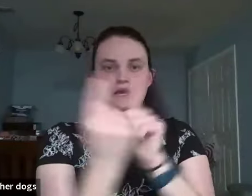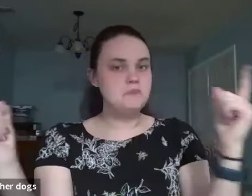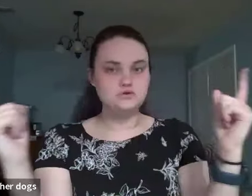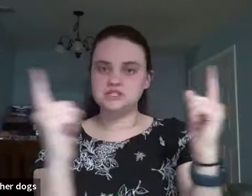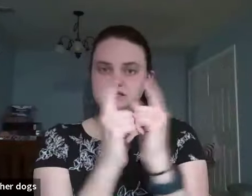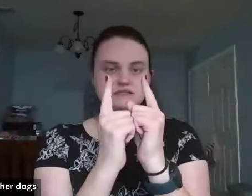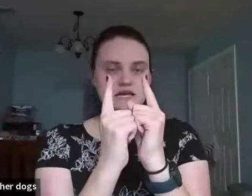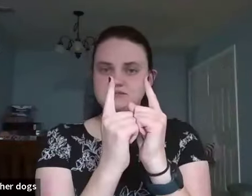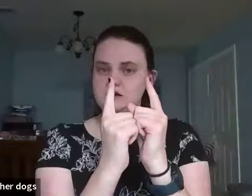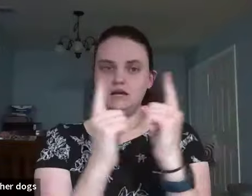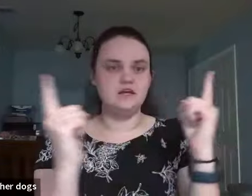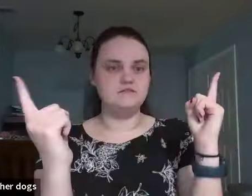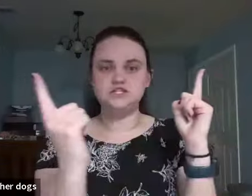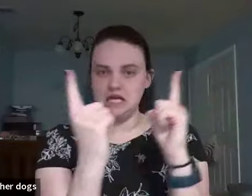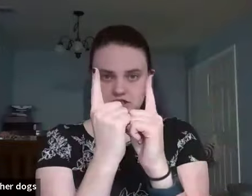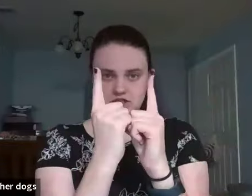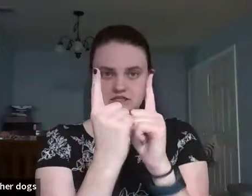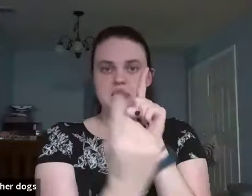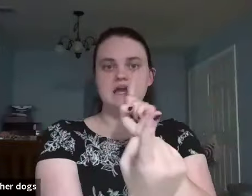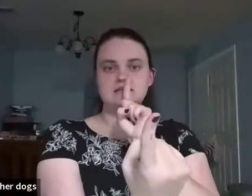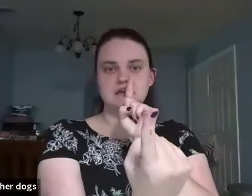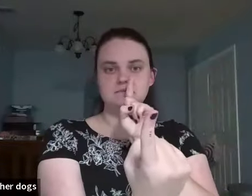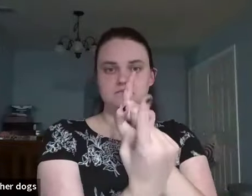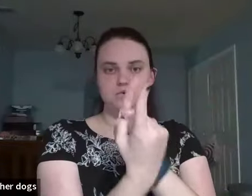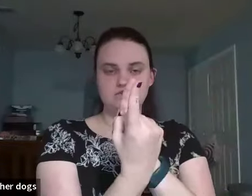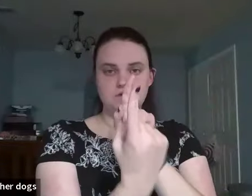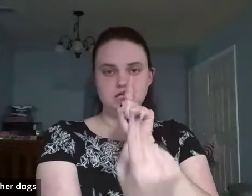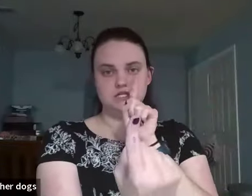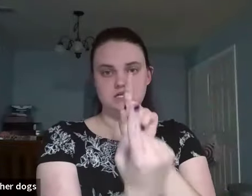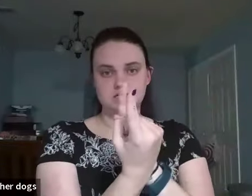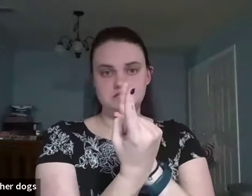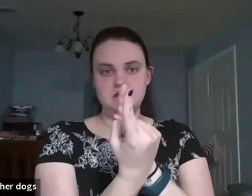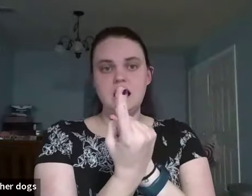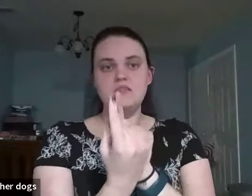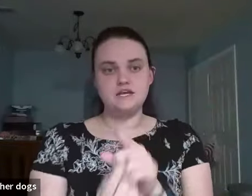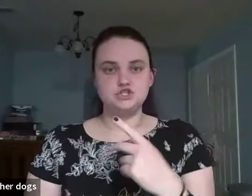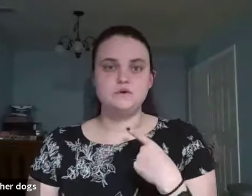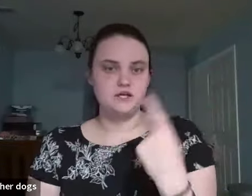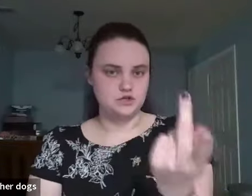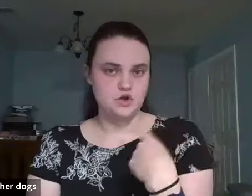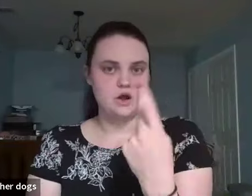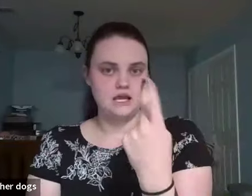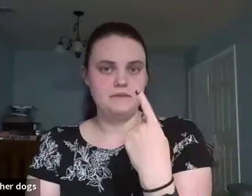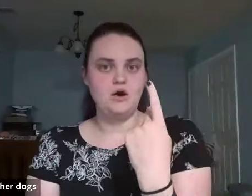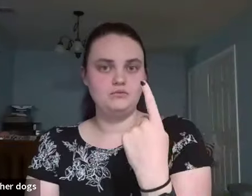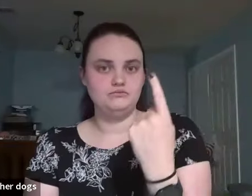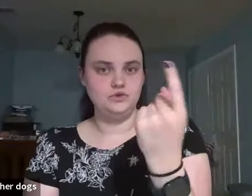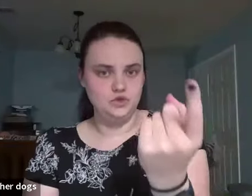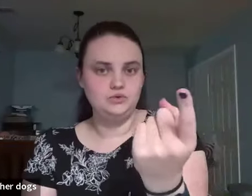Same motion, same sign, nothing changes except where the direction is. And that is showing that you're talking about